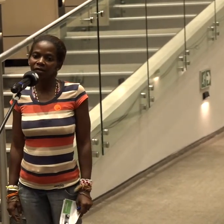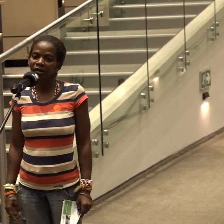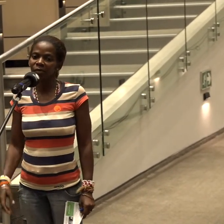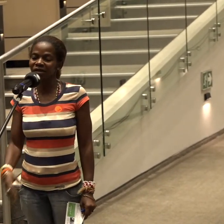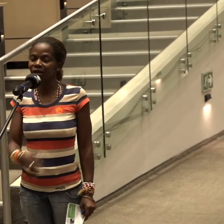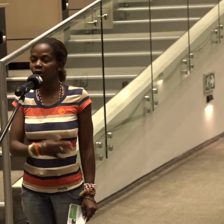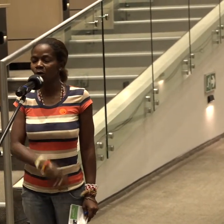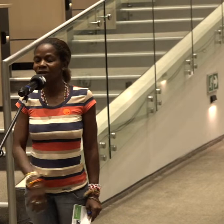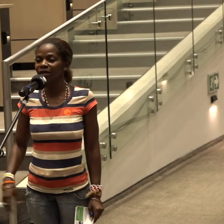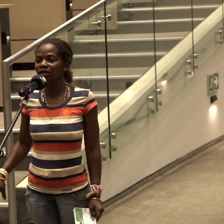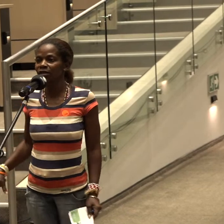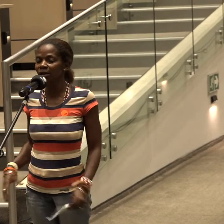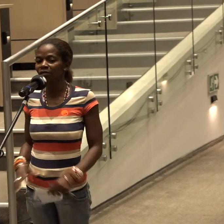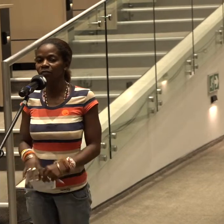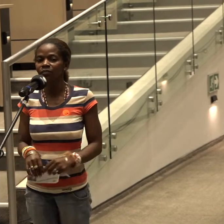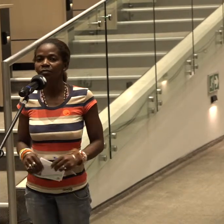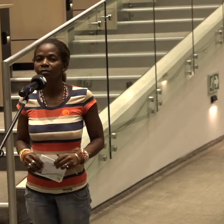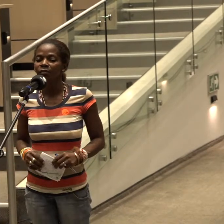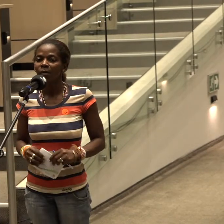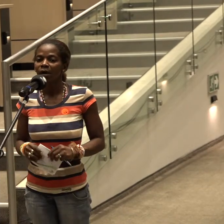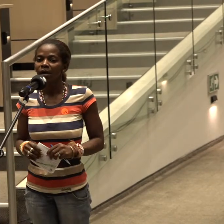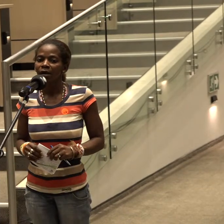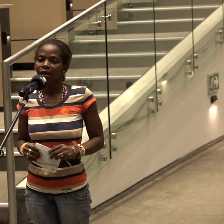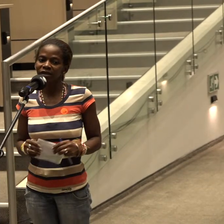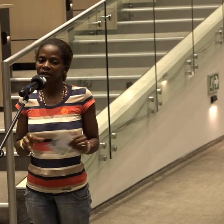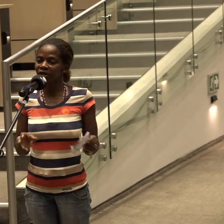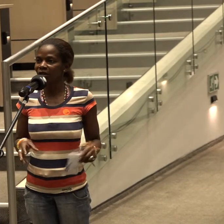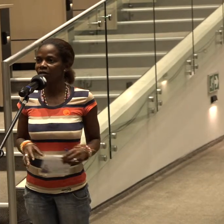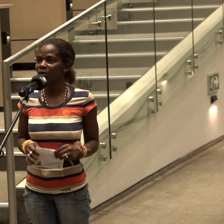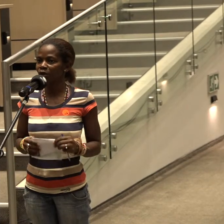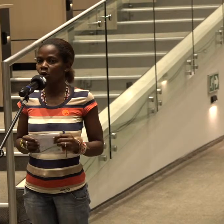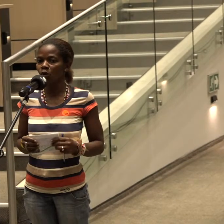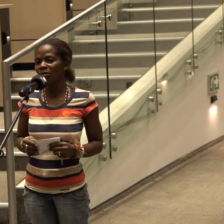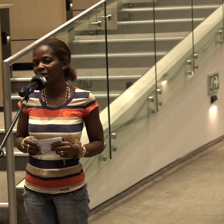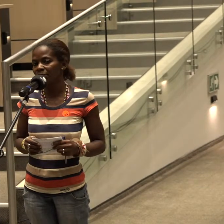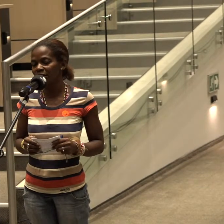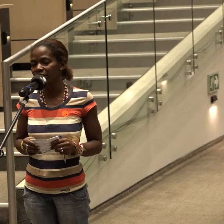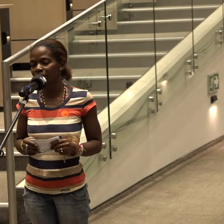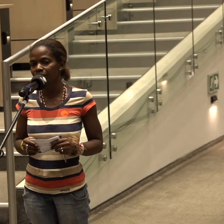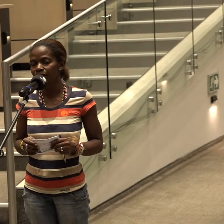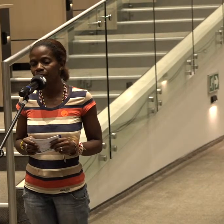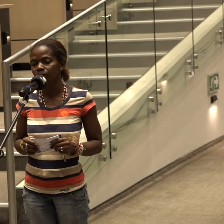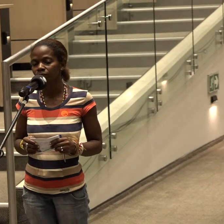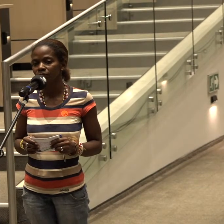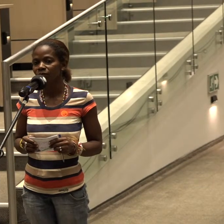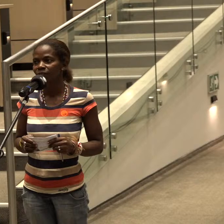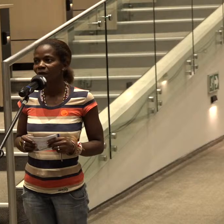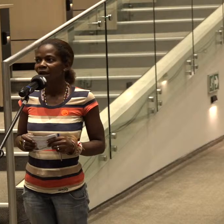and represent our 93 a section in evidence